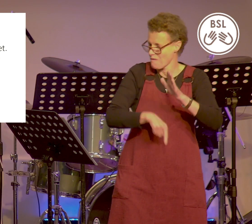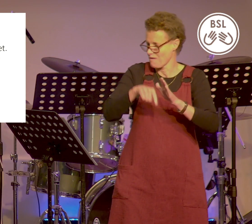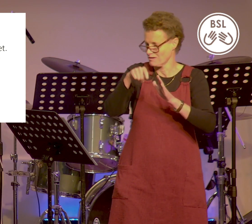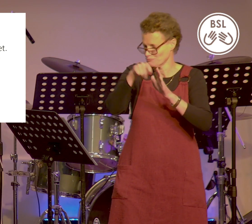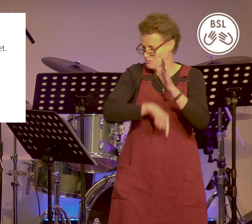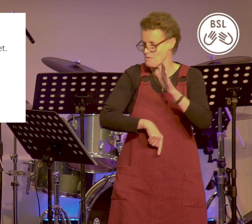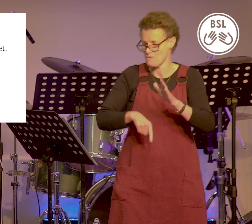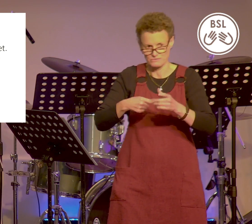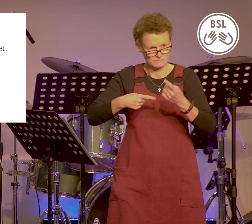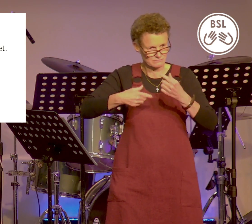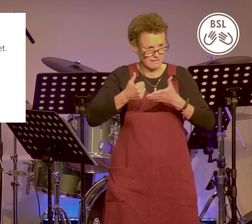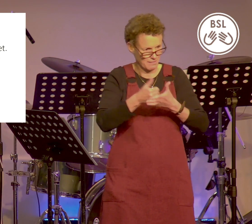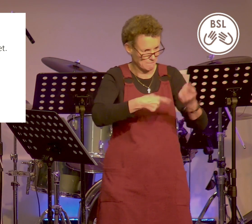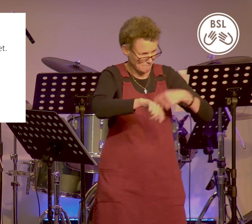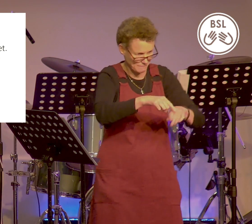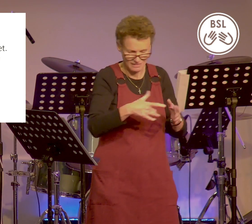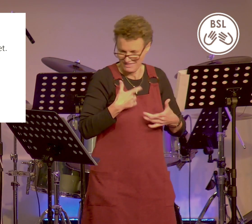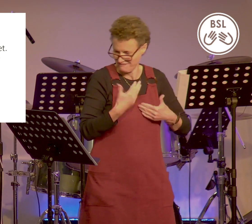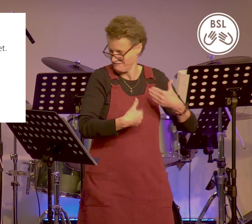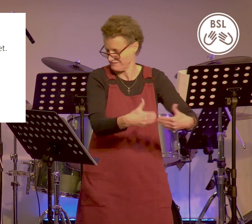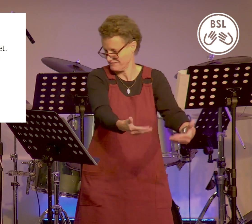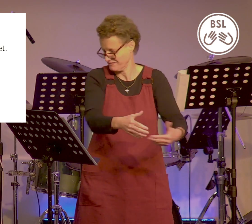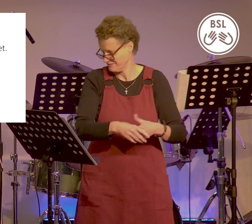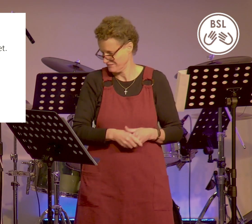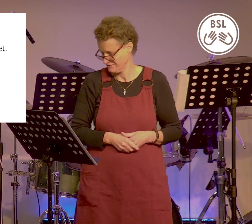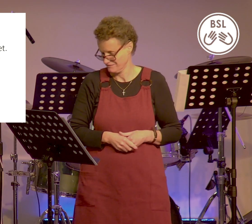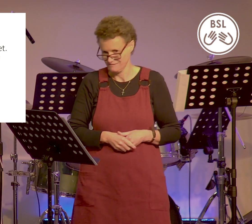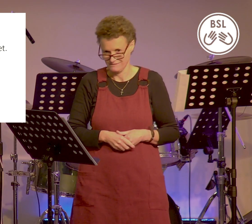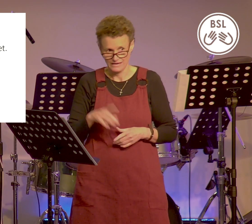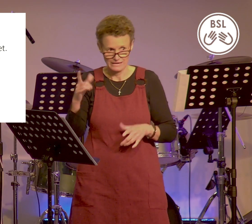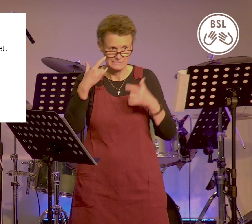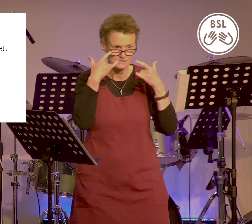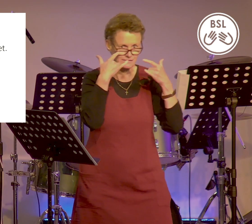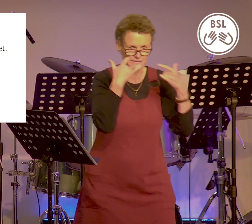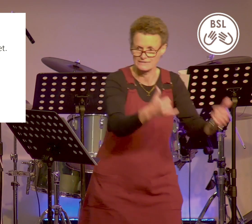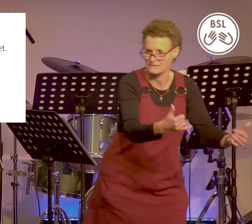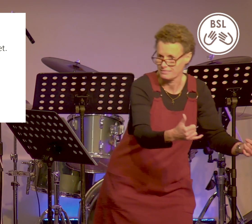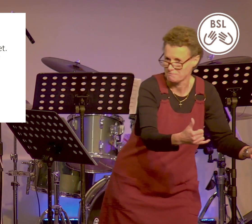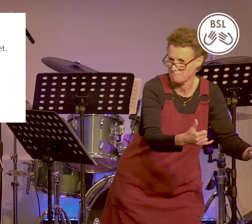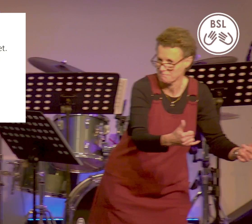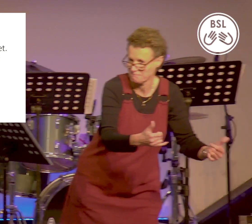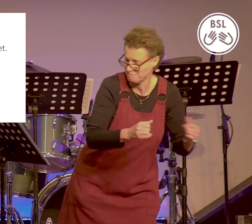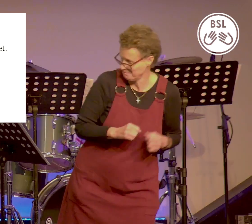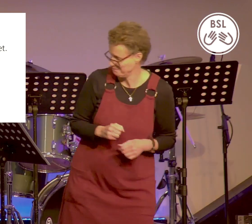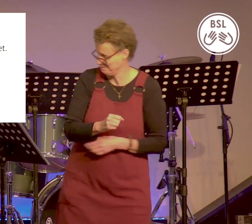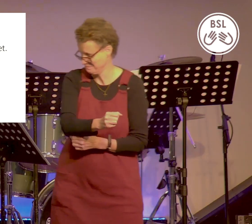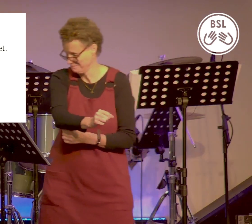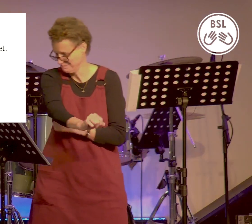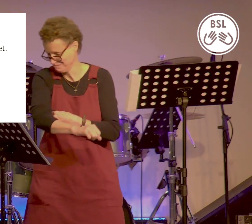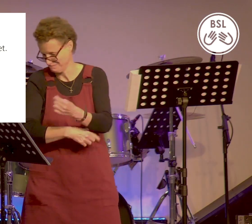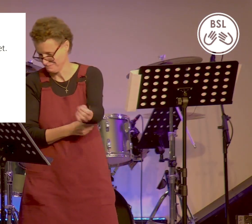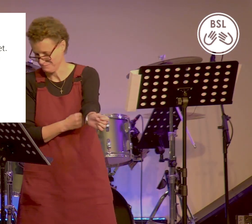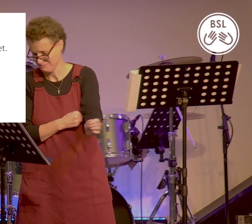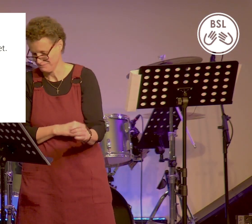There the Lord set down laws and rules for them to live by, and there he tested